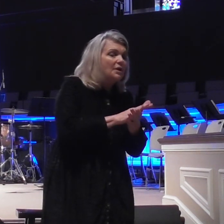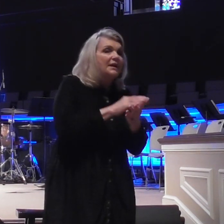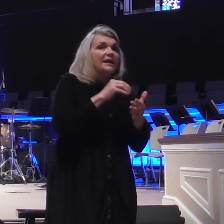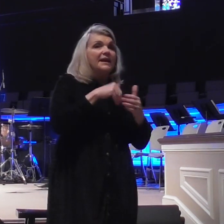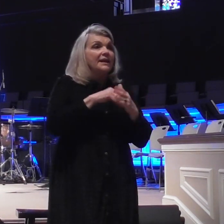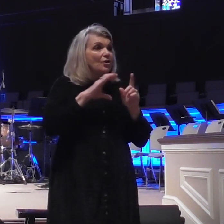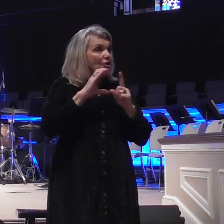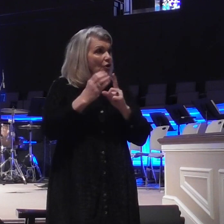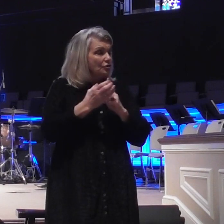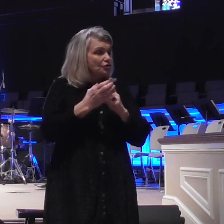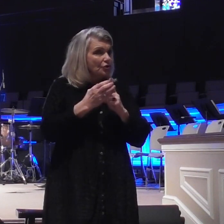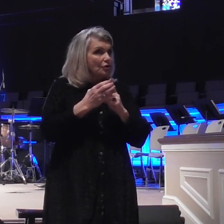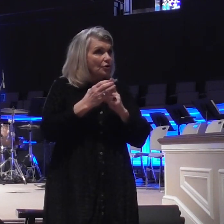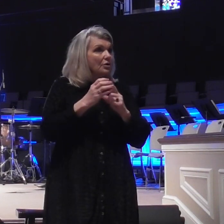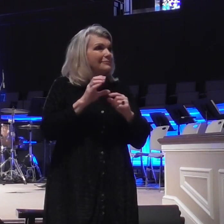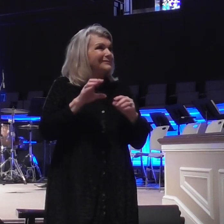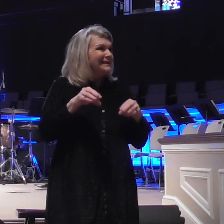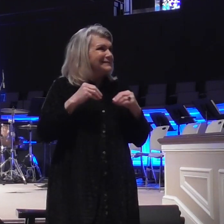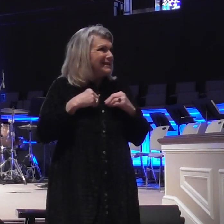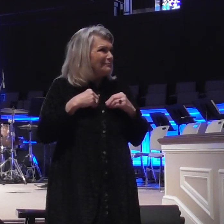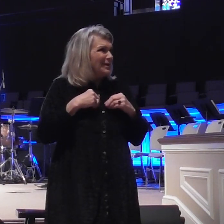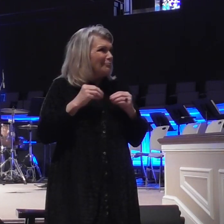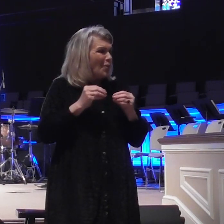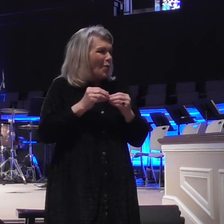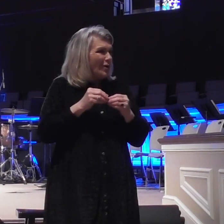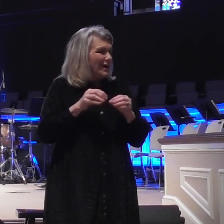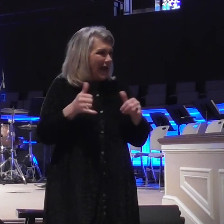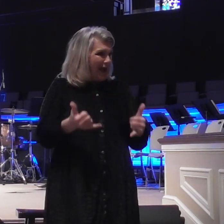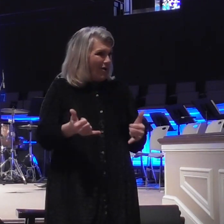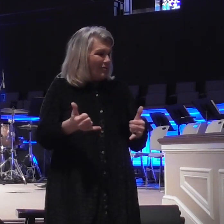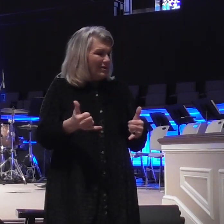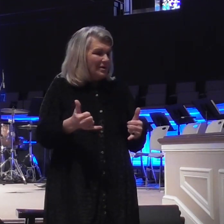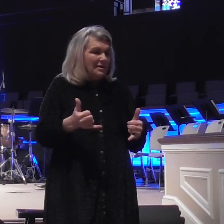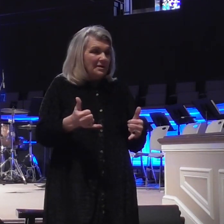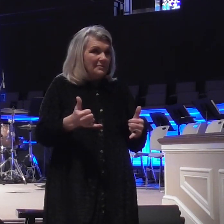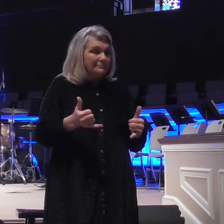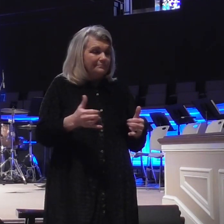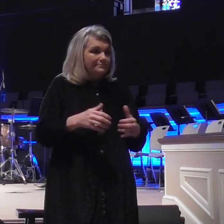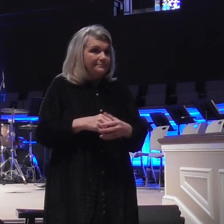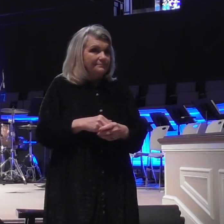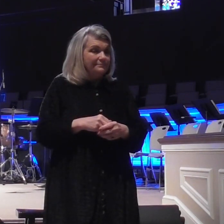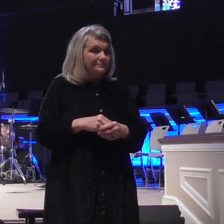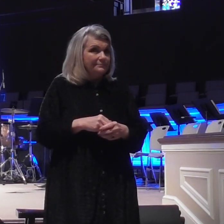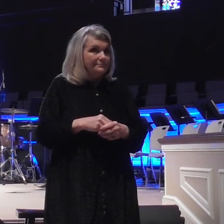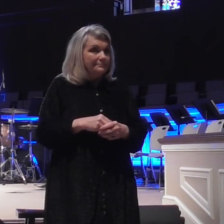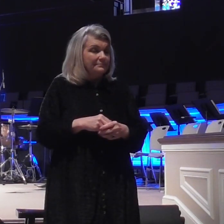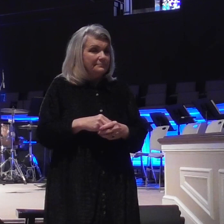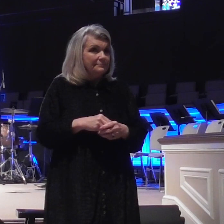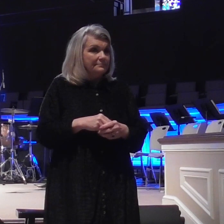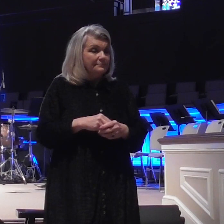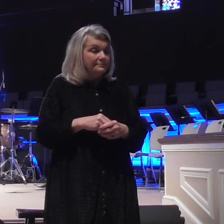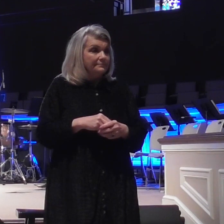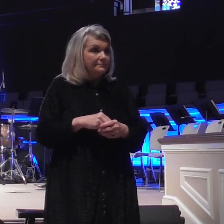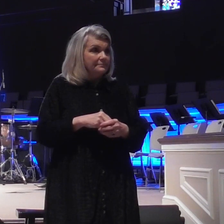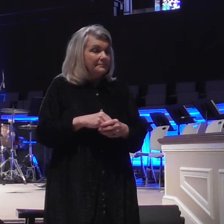I think there's an opportunity, because that's a lie. It isn't true that our personal